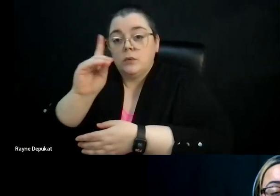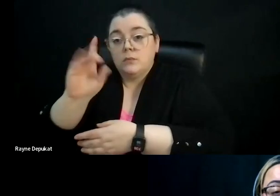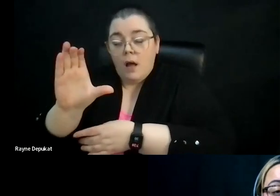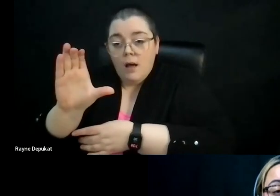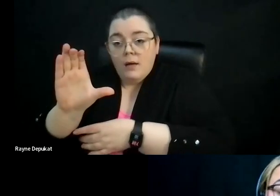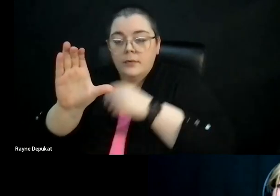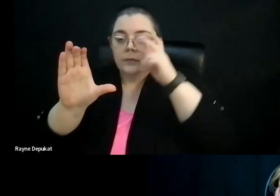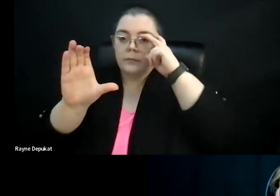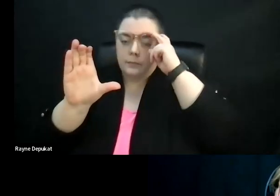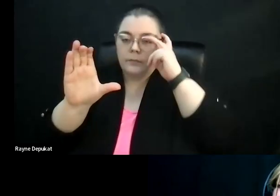maybe a new Google Doc.